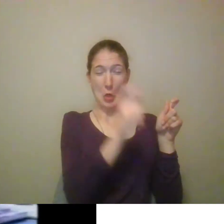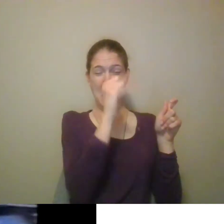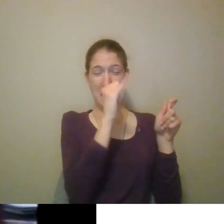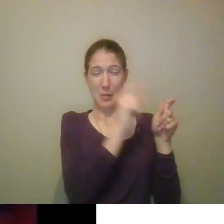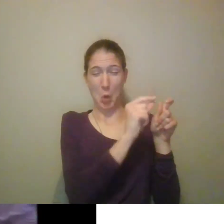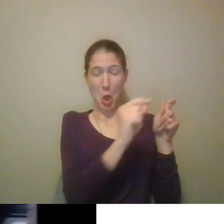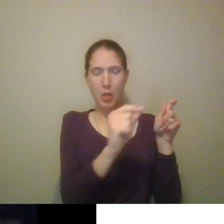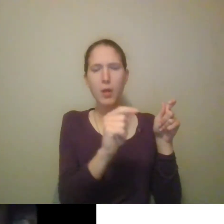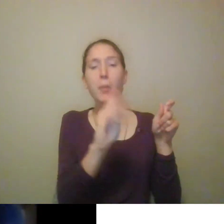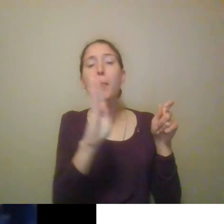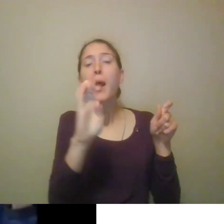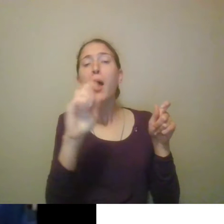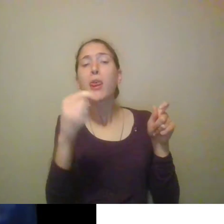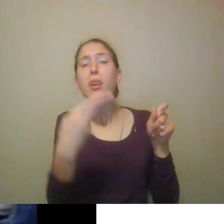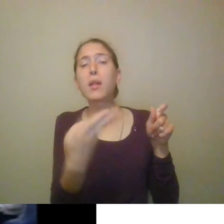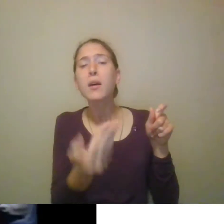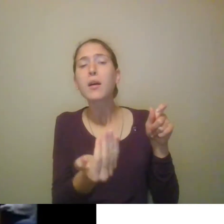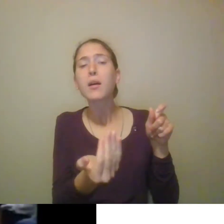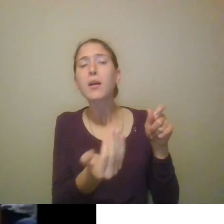Okay.